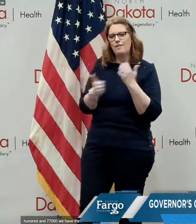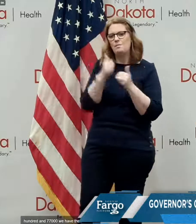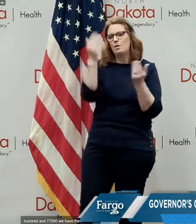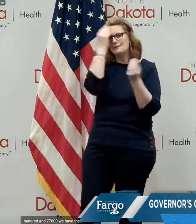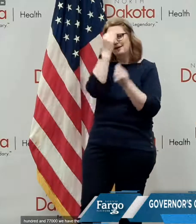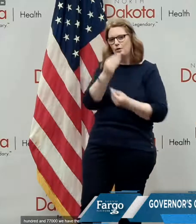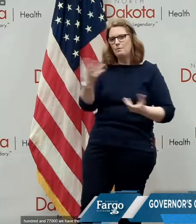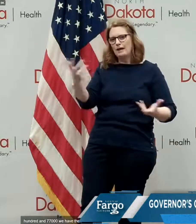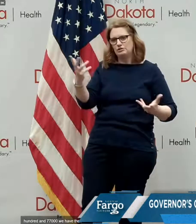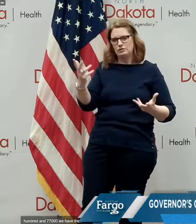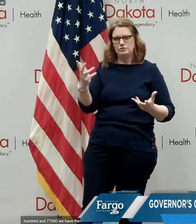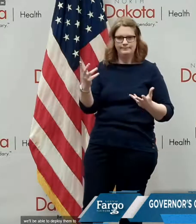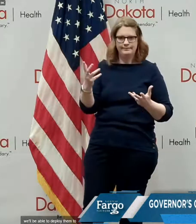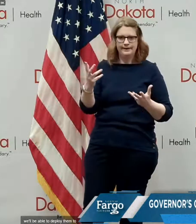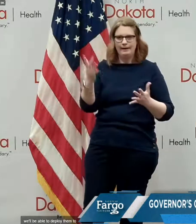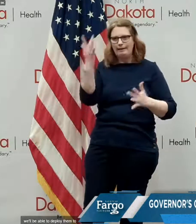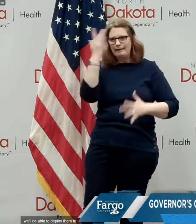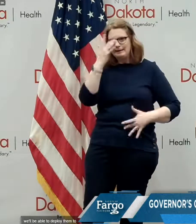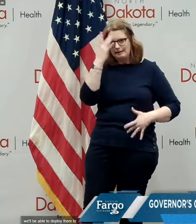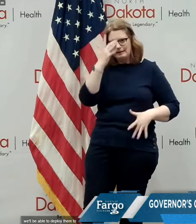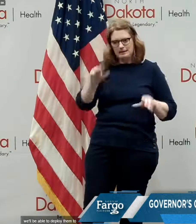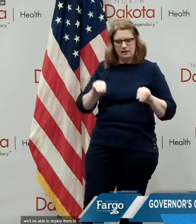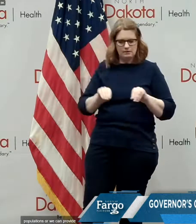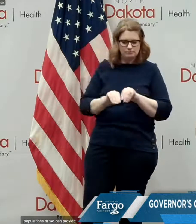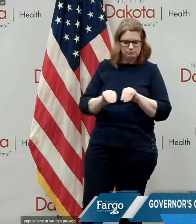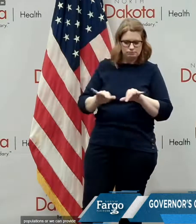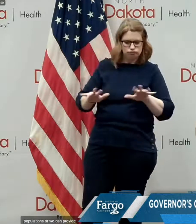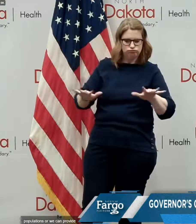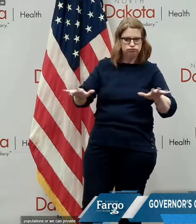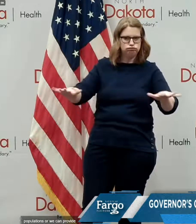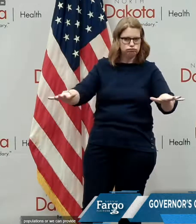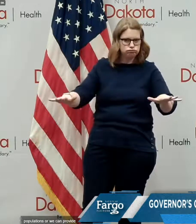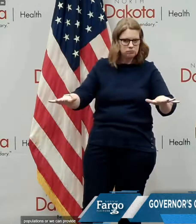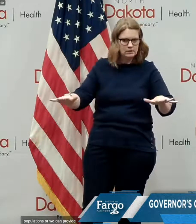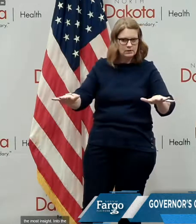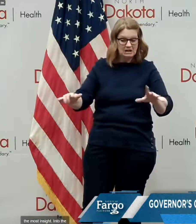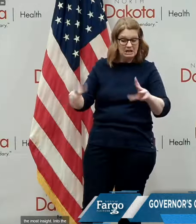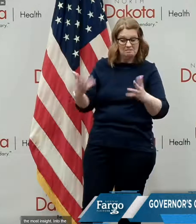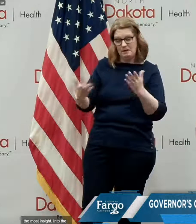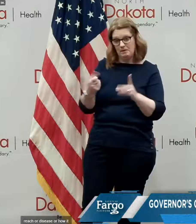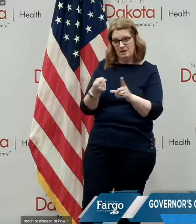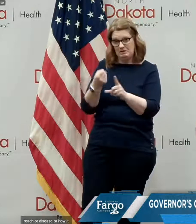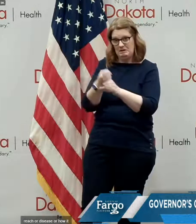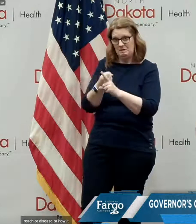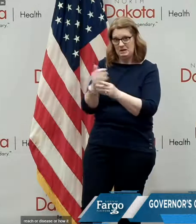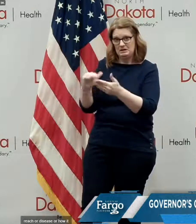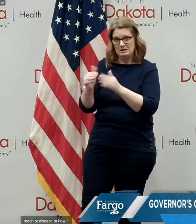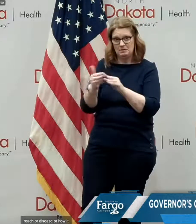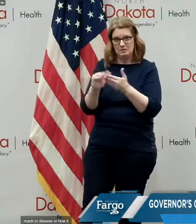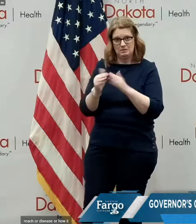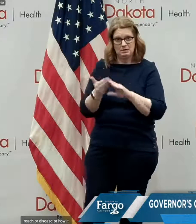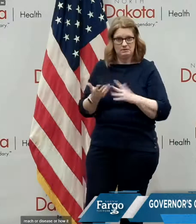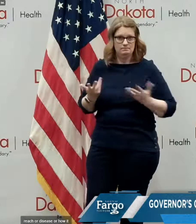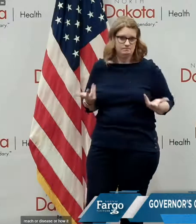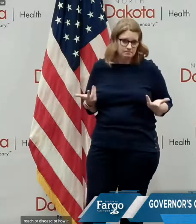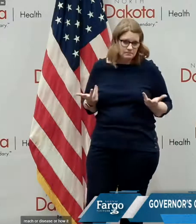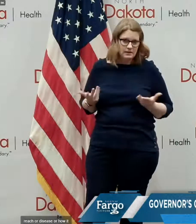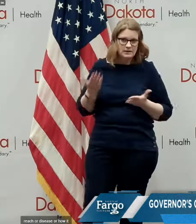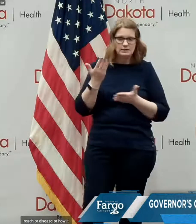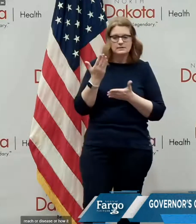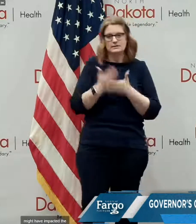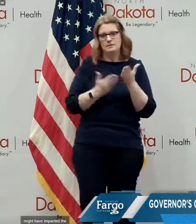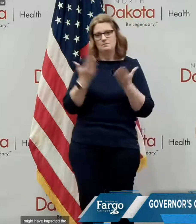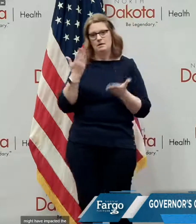reach or disease or how it might have impacted a community. And some of this will happen with individuals, but some of it may be with outreach with businesses.